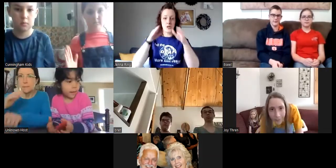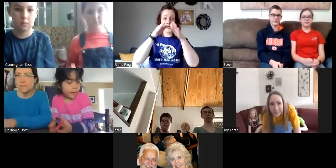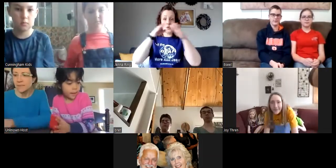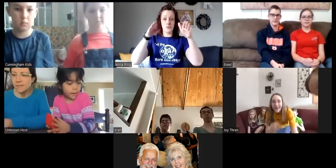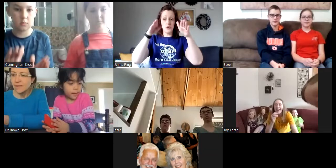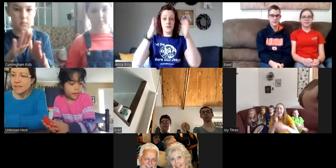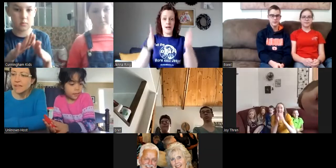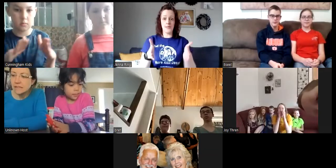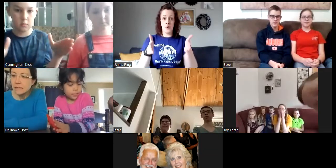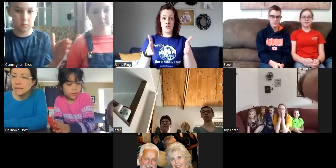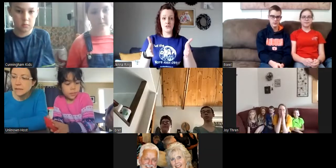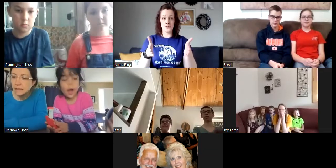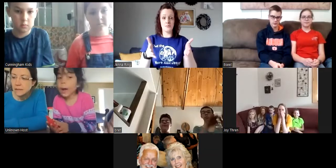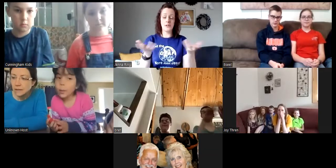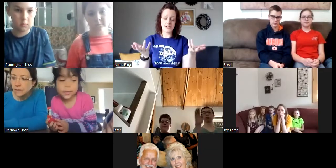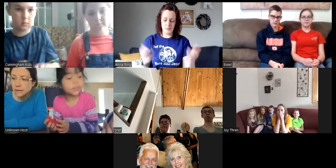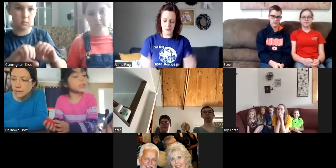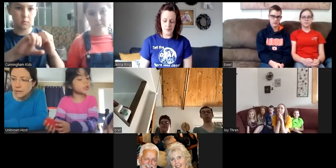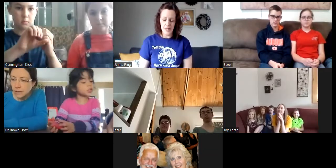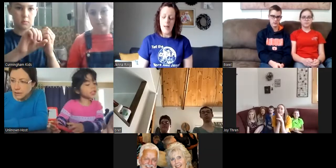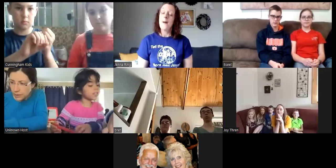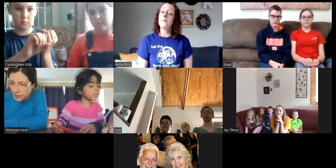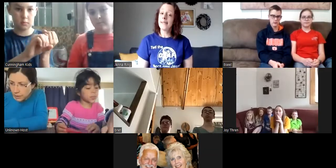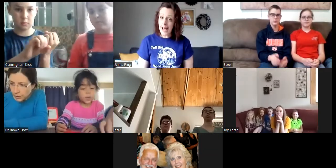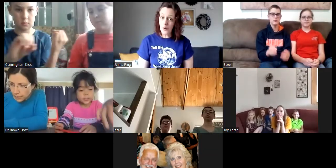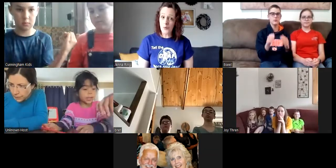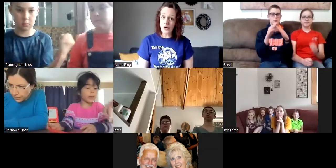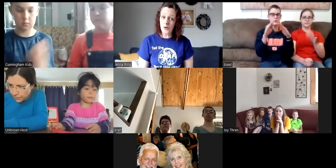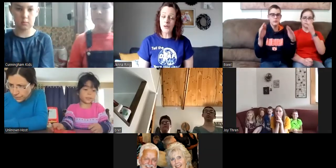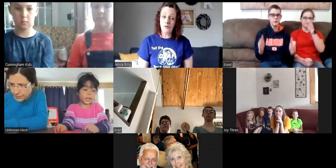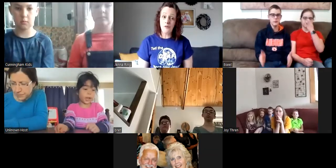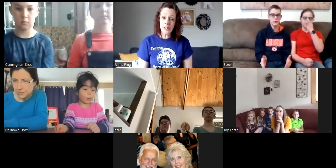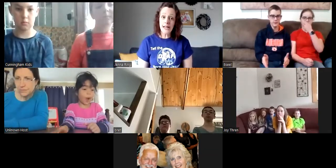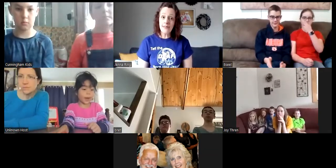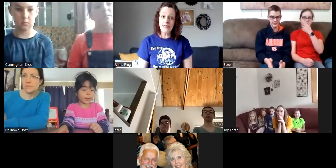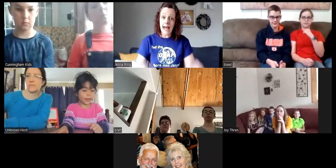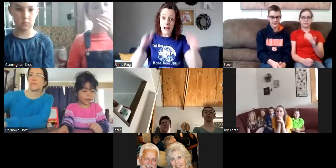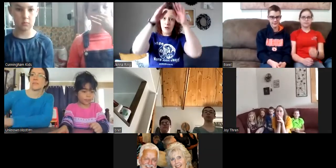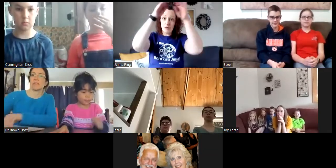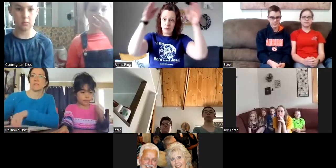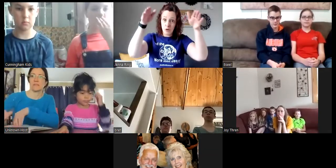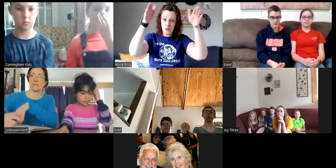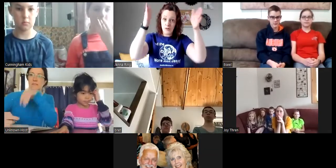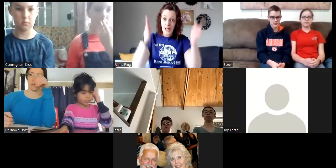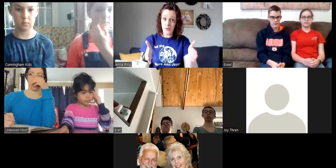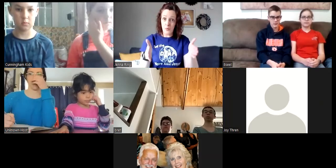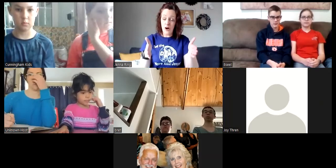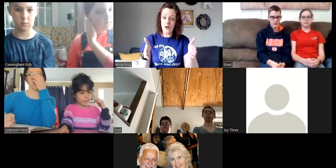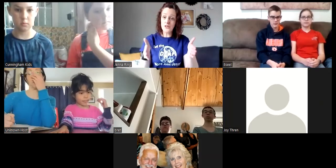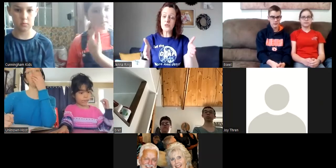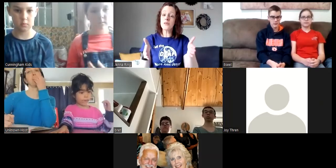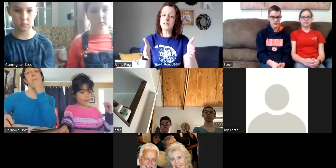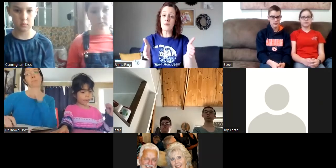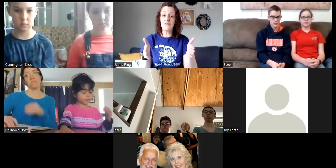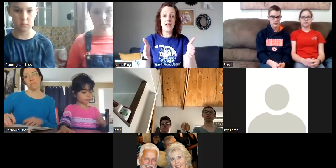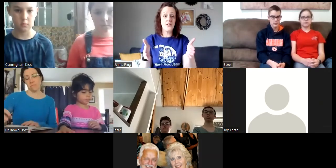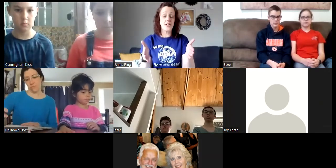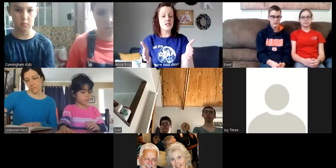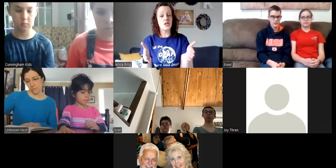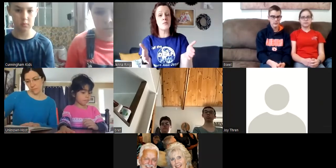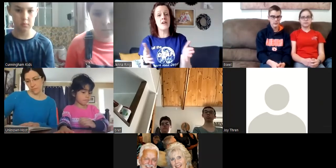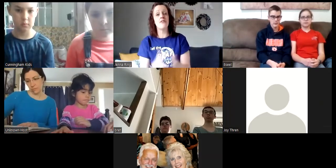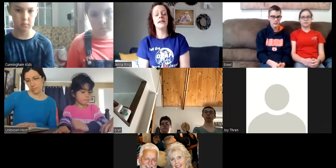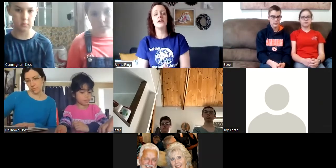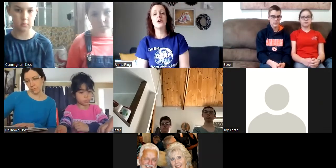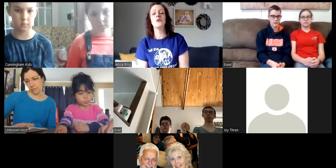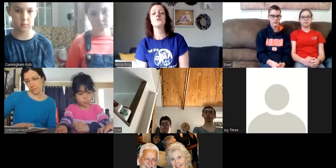That's right, so you show the roof and the walls. Pretty simple. But now we are going to fill in that roof and the walls with some of the other